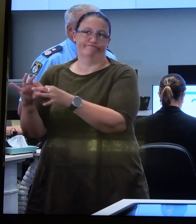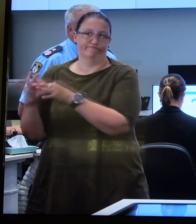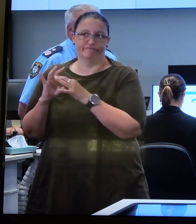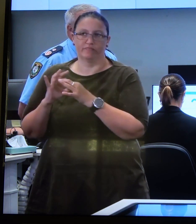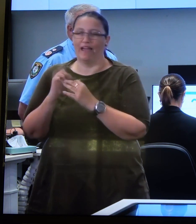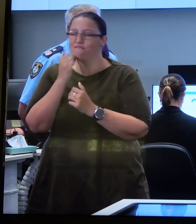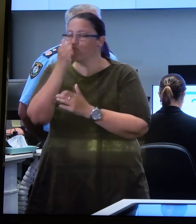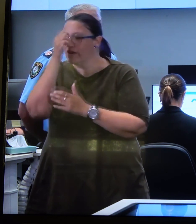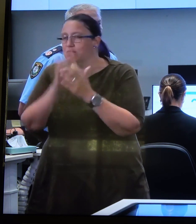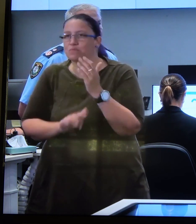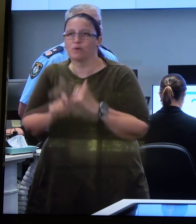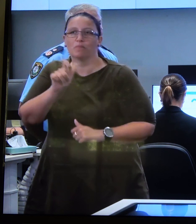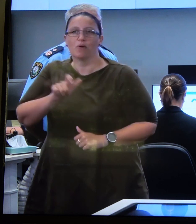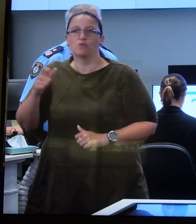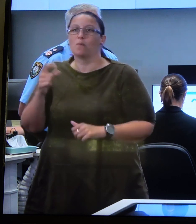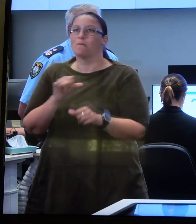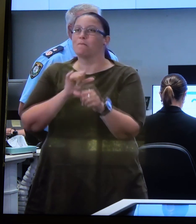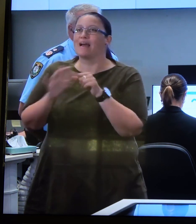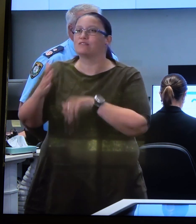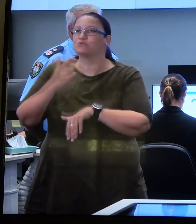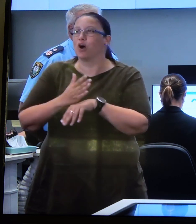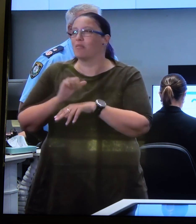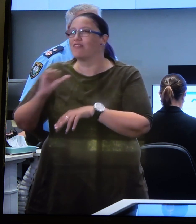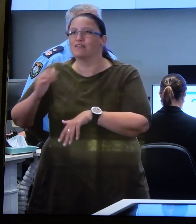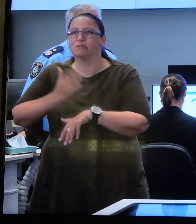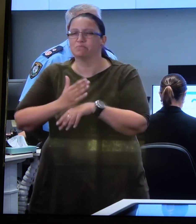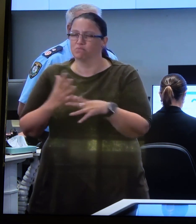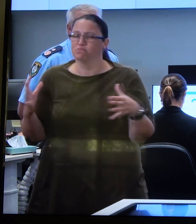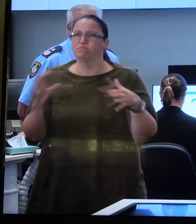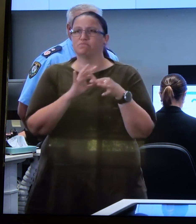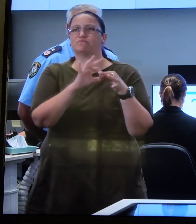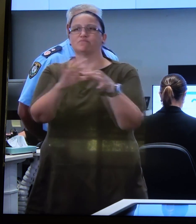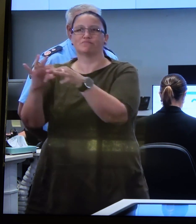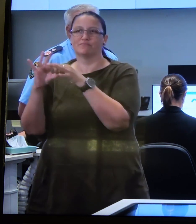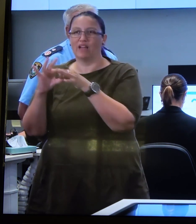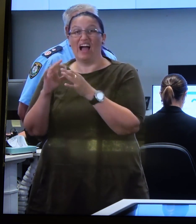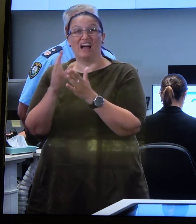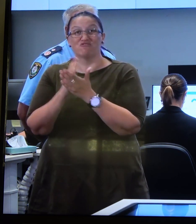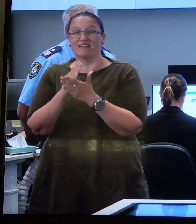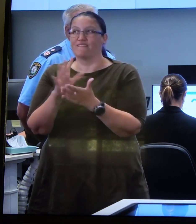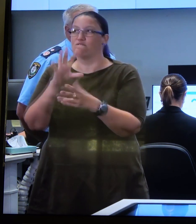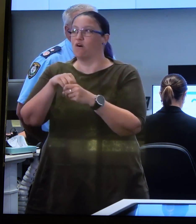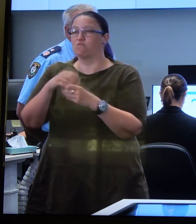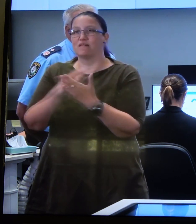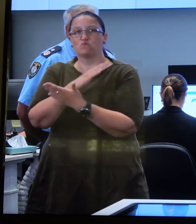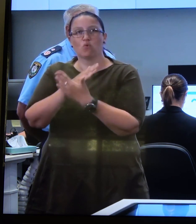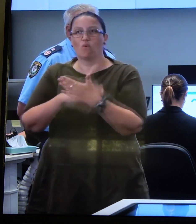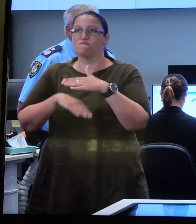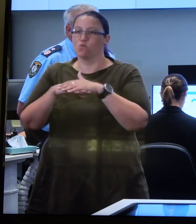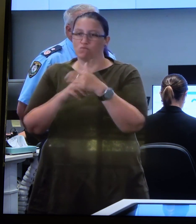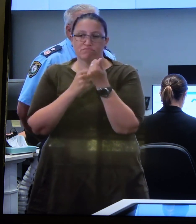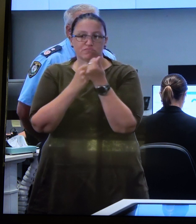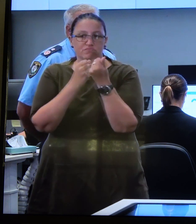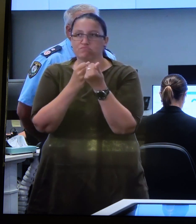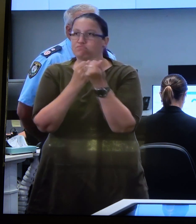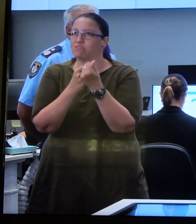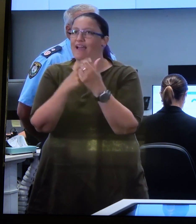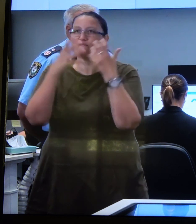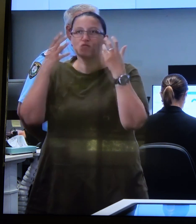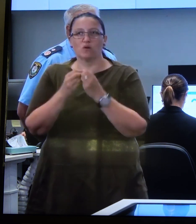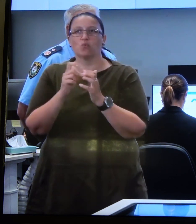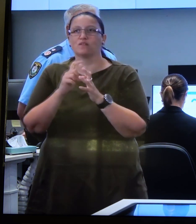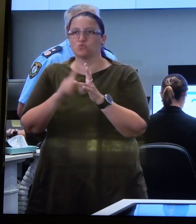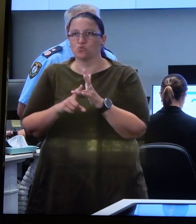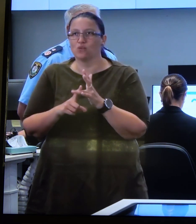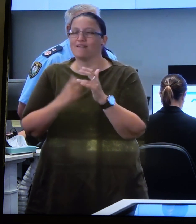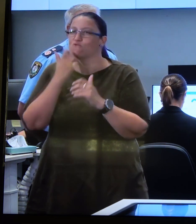every person who is the best at what they do is giving the government the best information every single day, and I look forward to